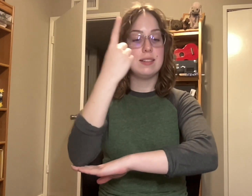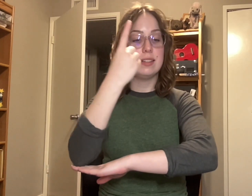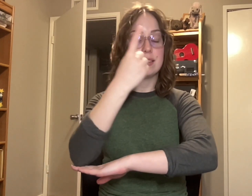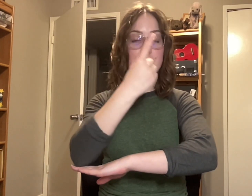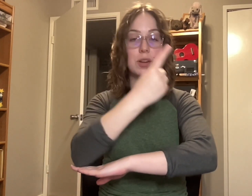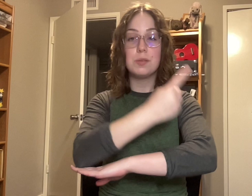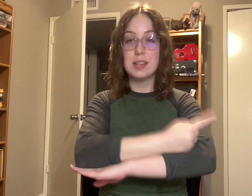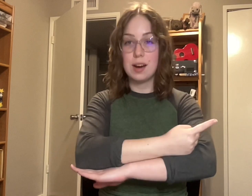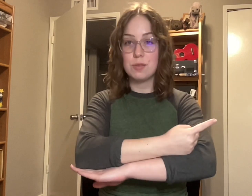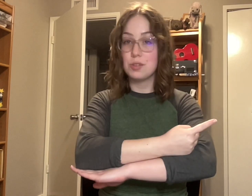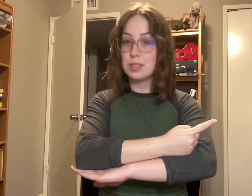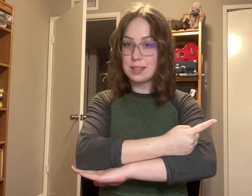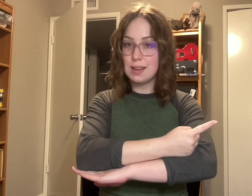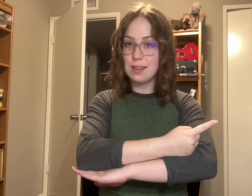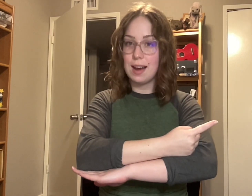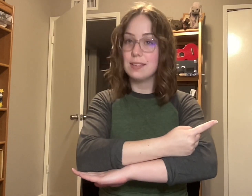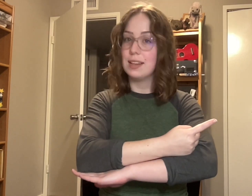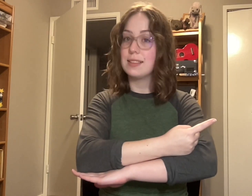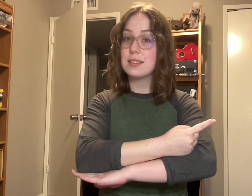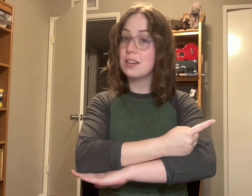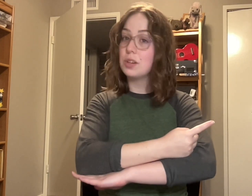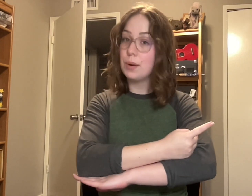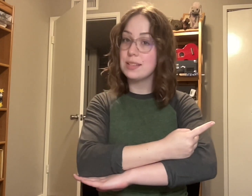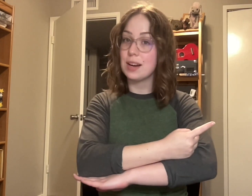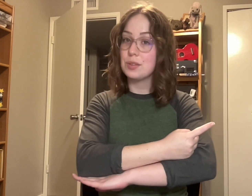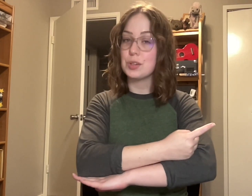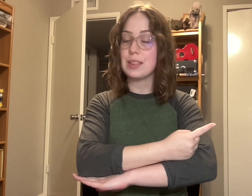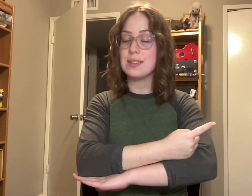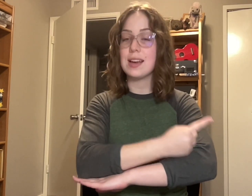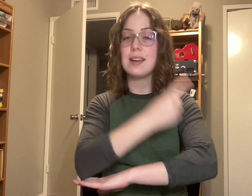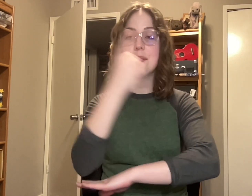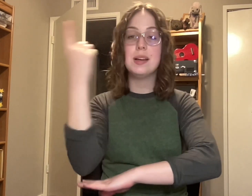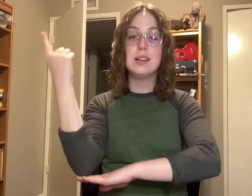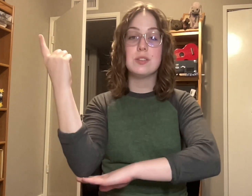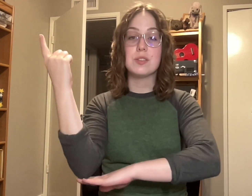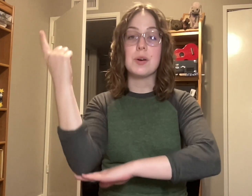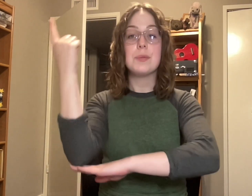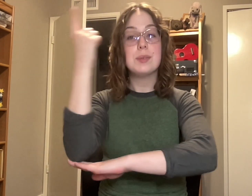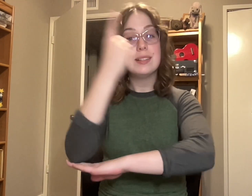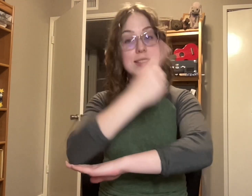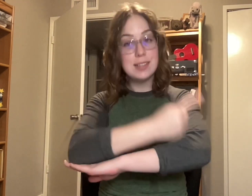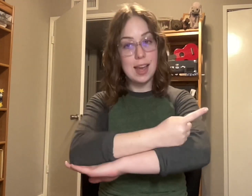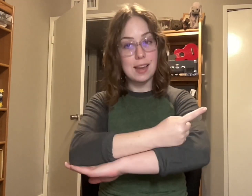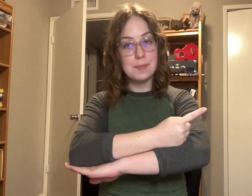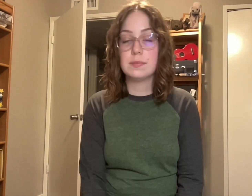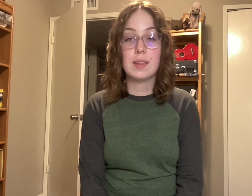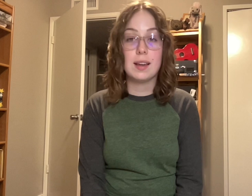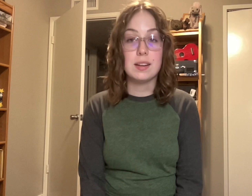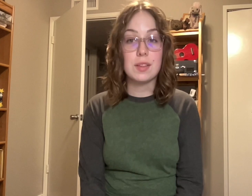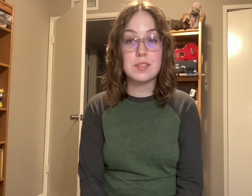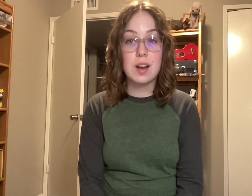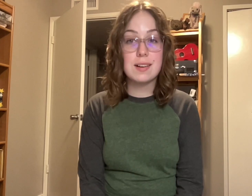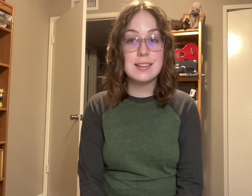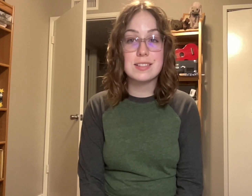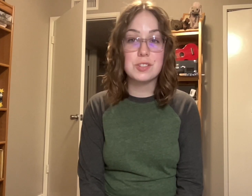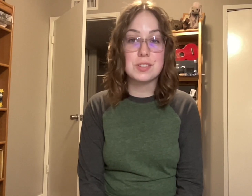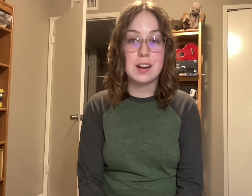is going to go down, just like that, like the sun going down during the day. So, day. Now the song isn't just talking